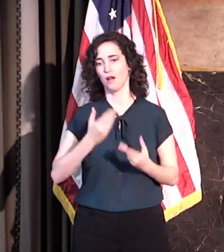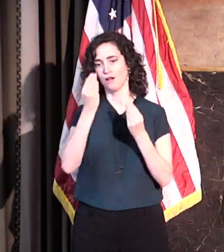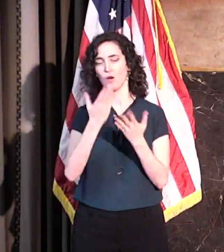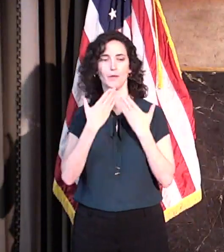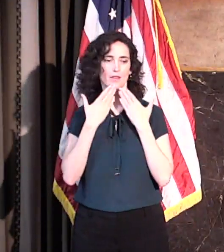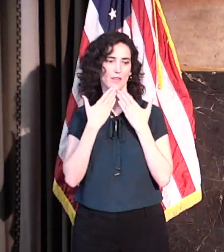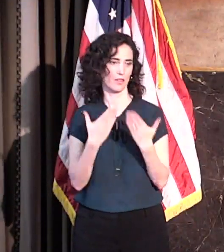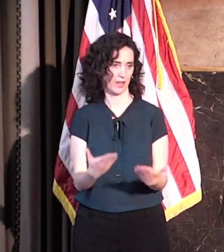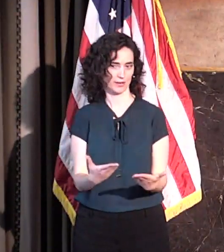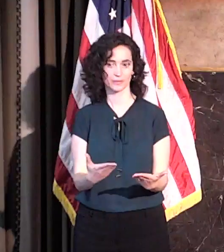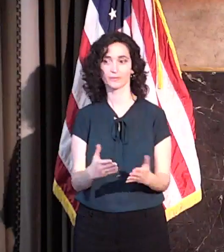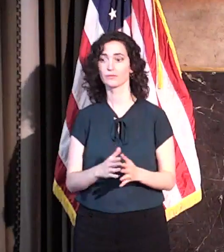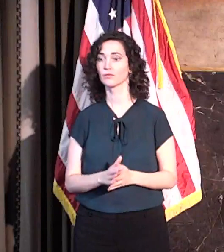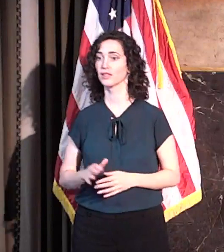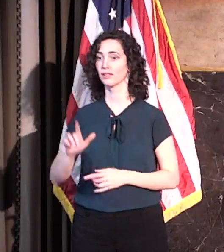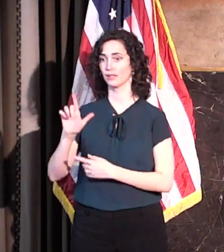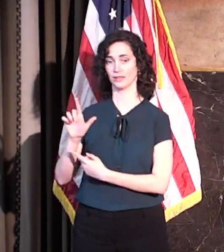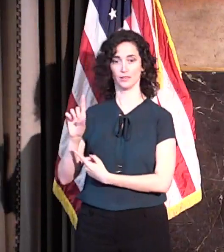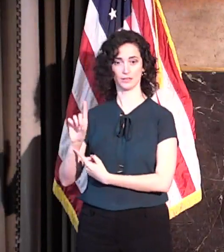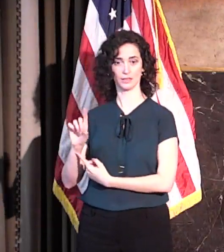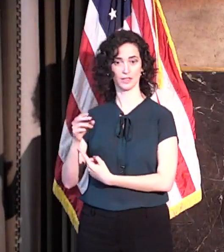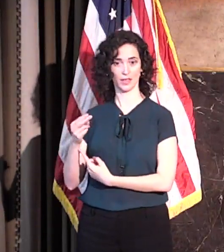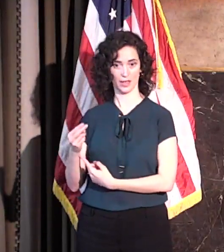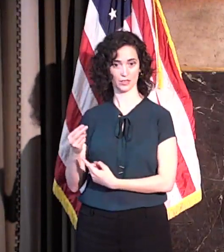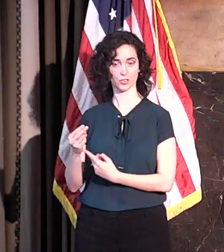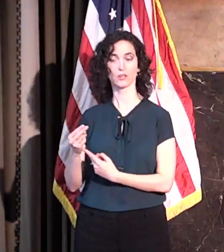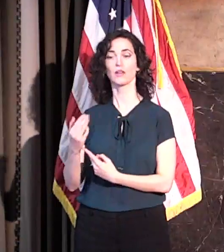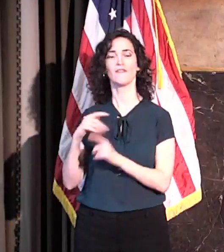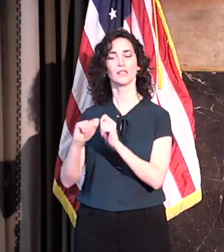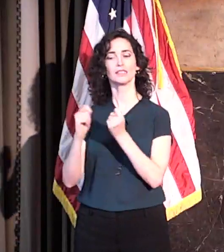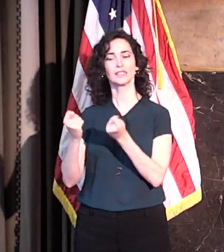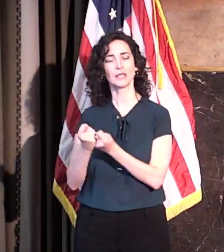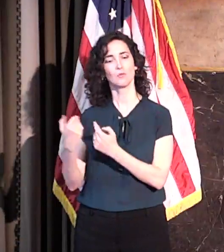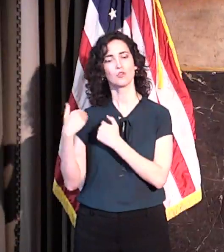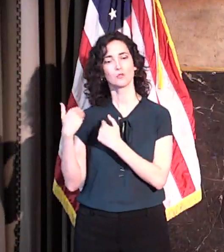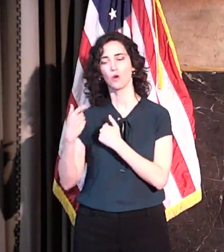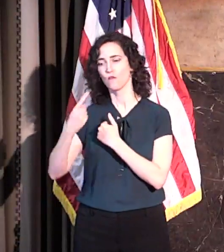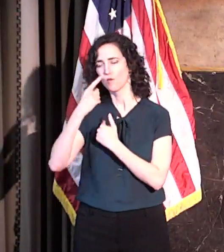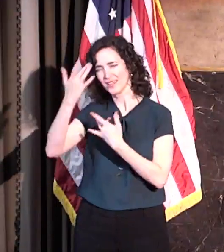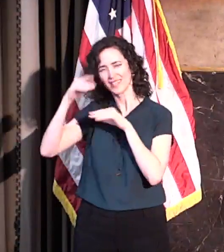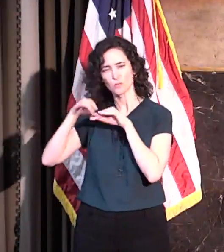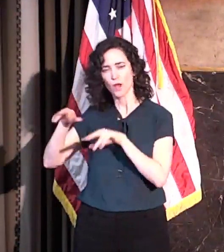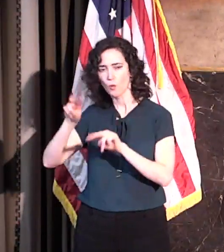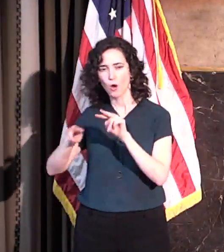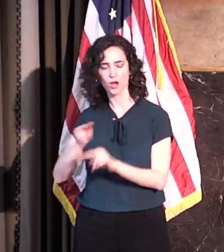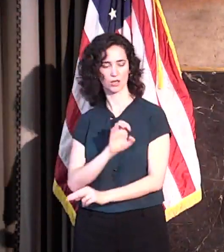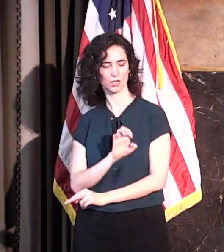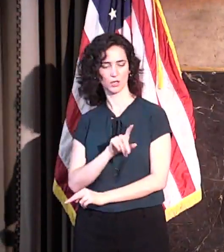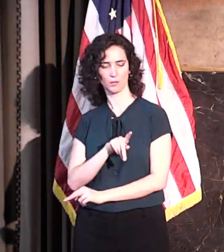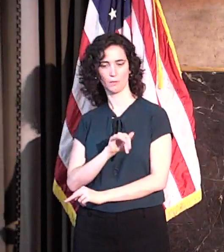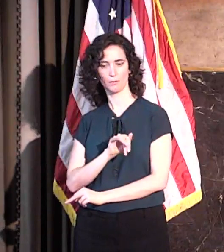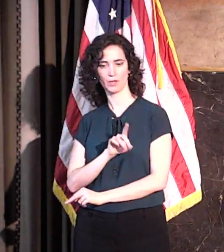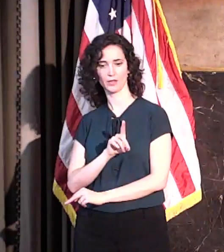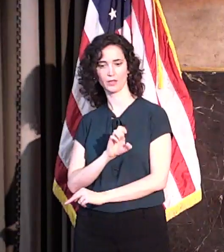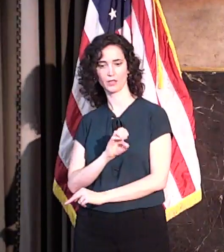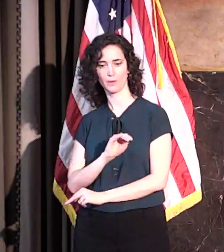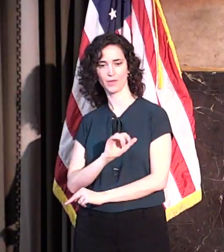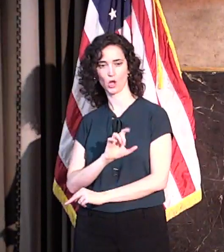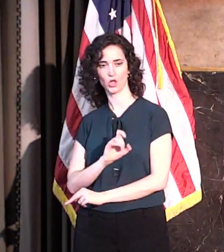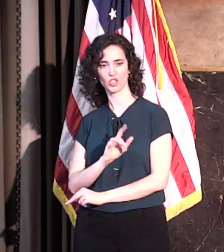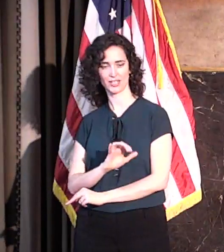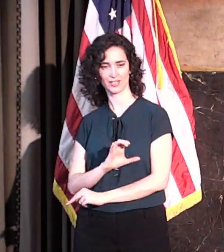will tell you that LDH's epidemiological team has worked around the clock to contact trace,